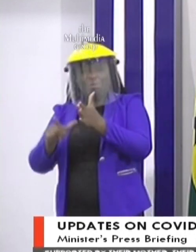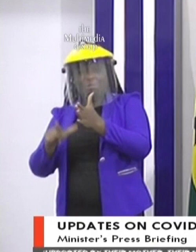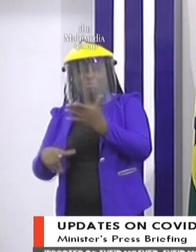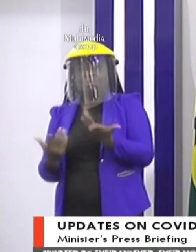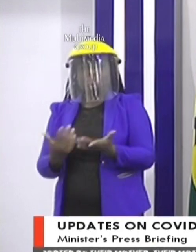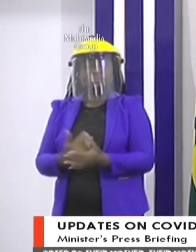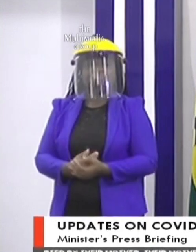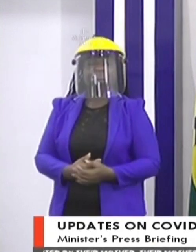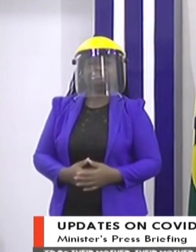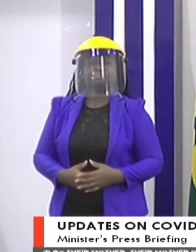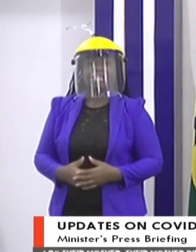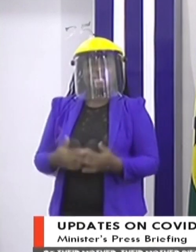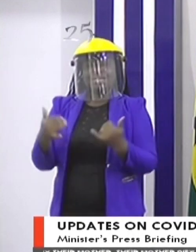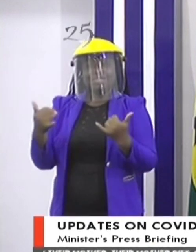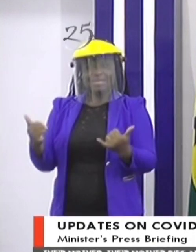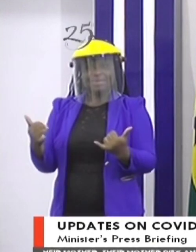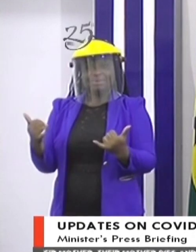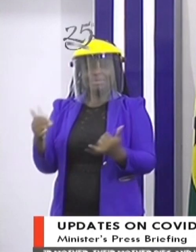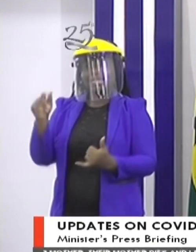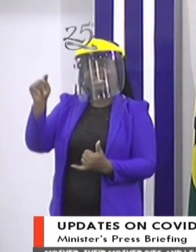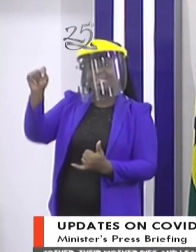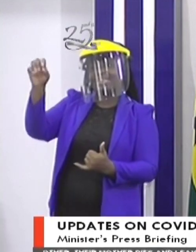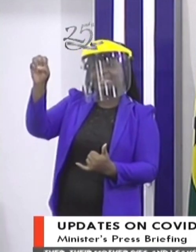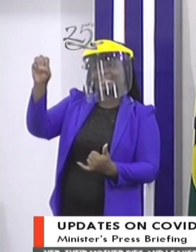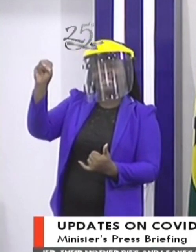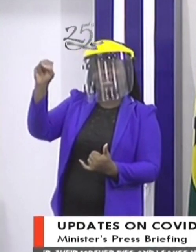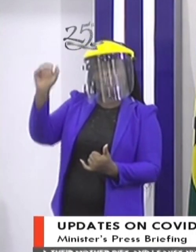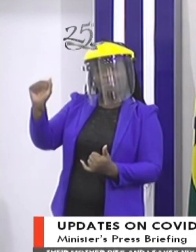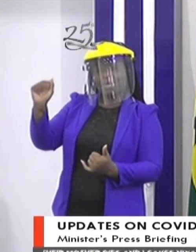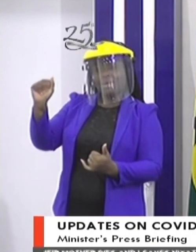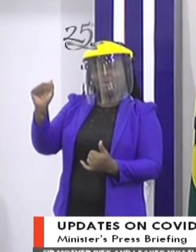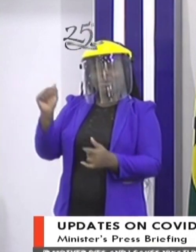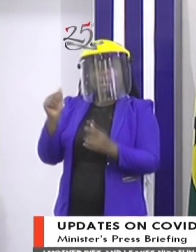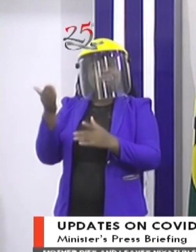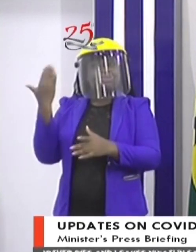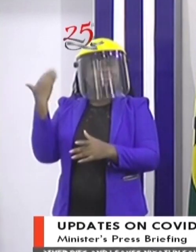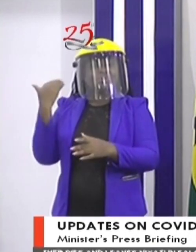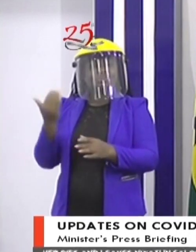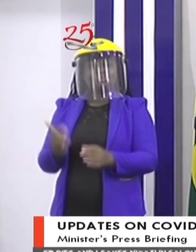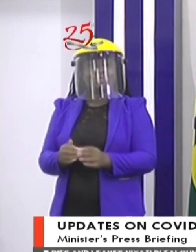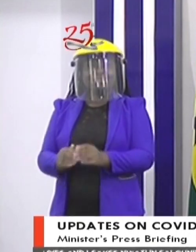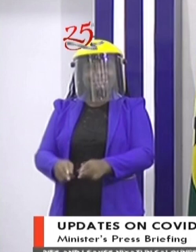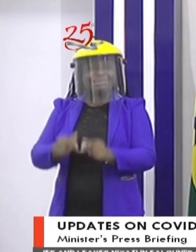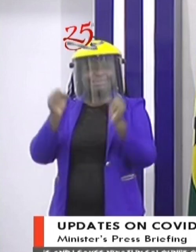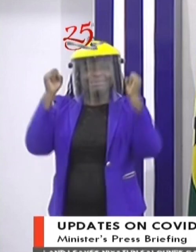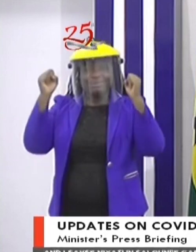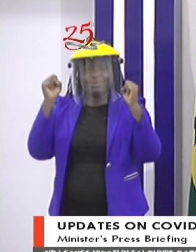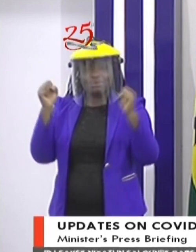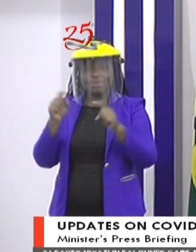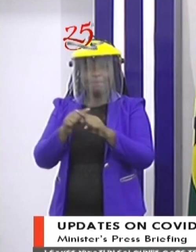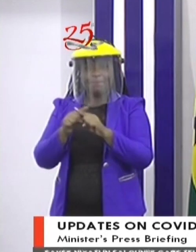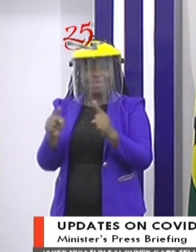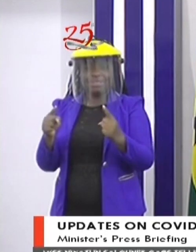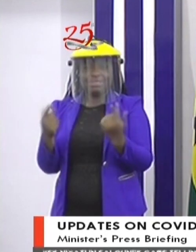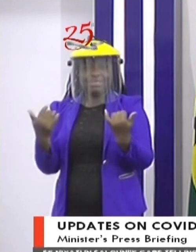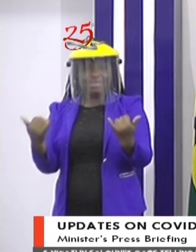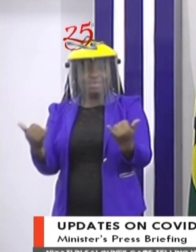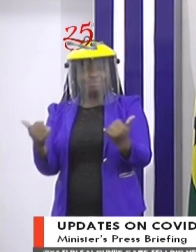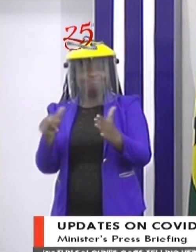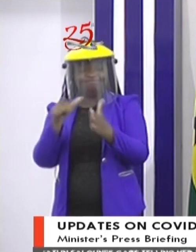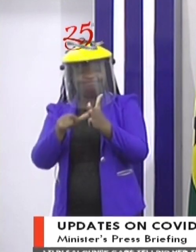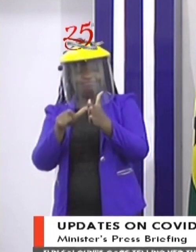them. Tema Metropolis, which recently was a hotspot, the total number of cases that were reported